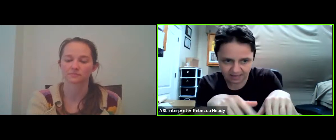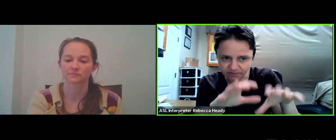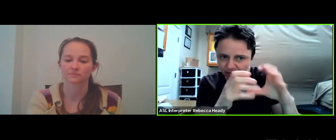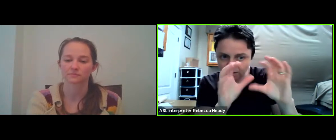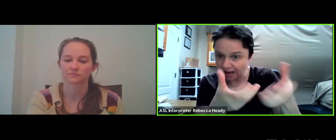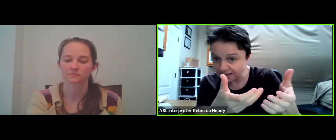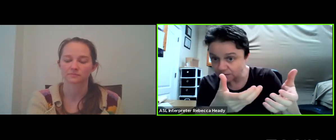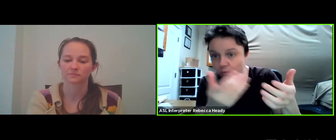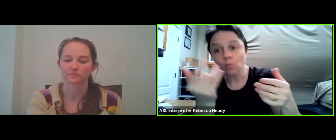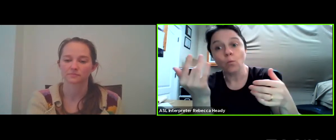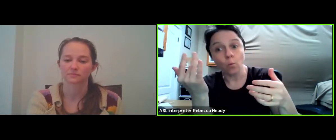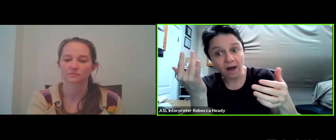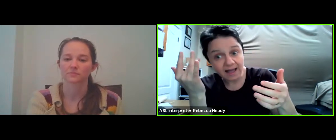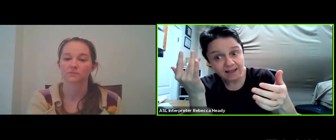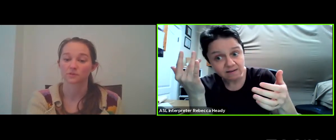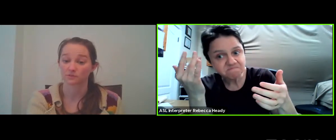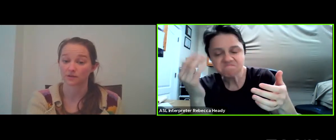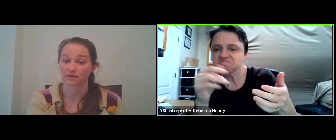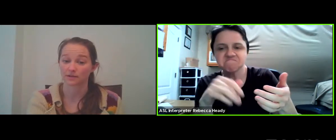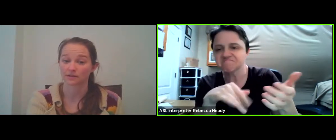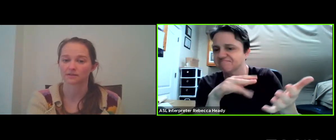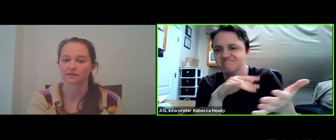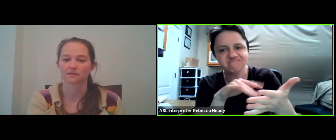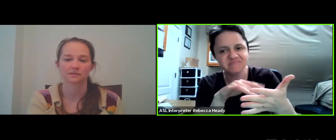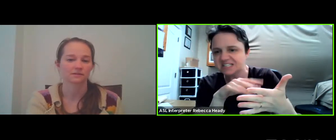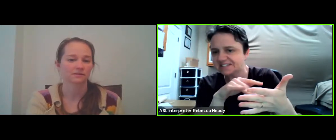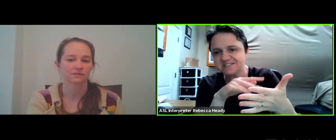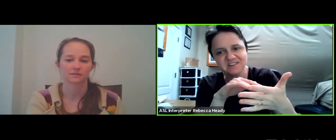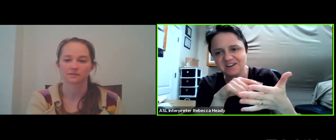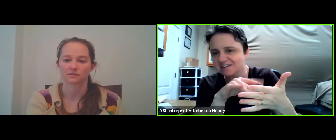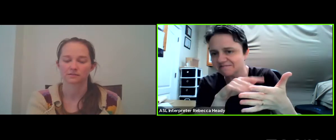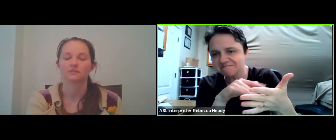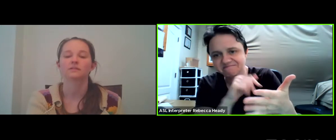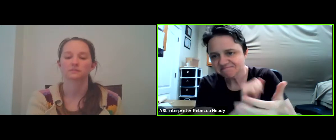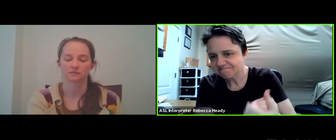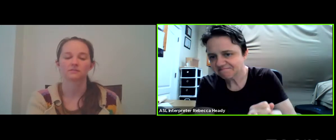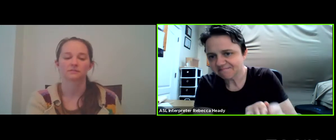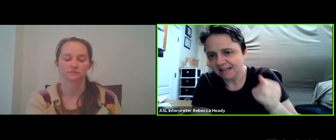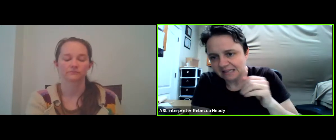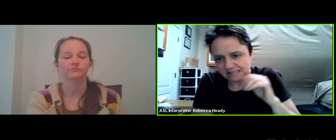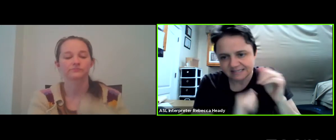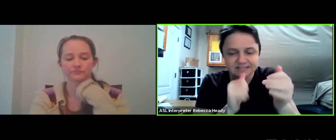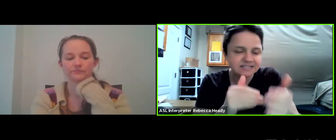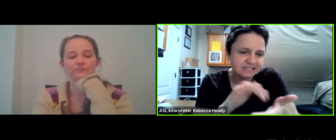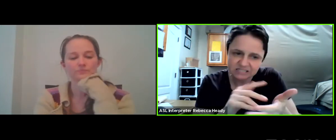the class, failed the class. Why? You didn't study.